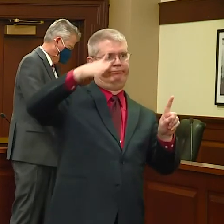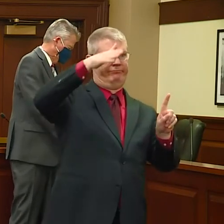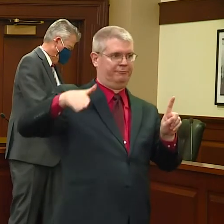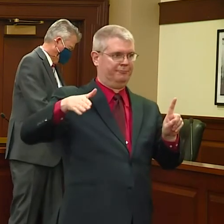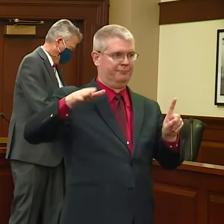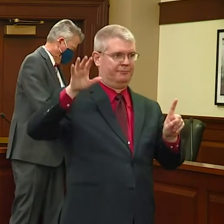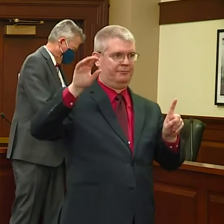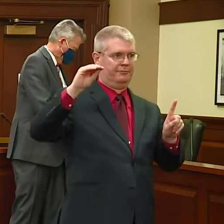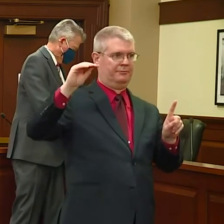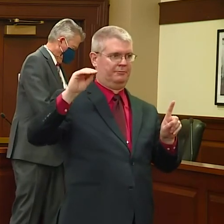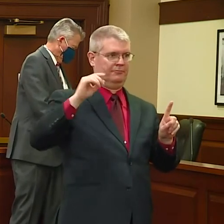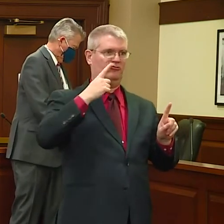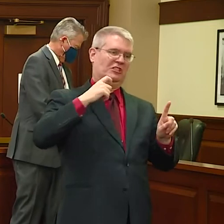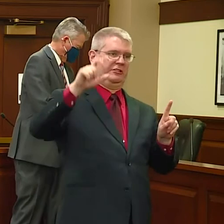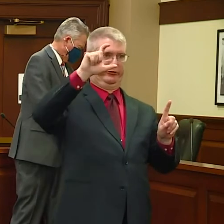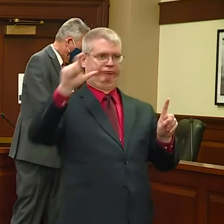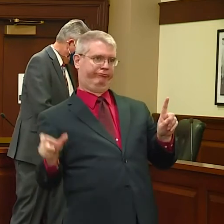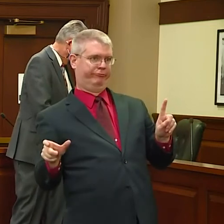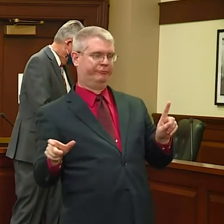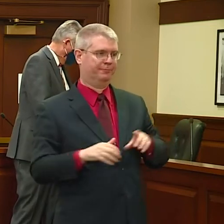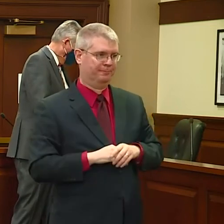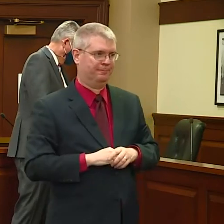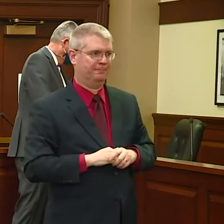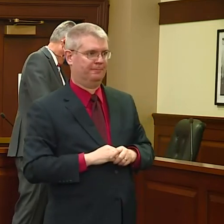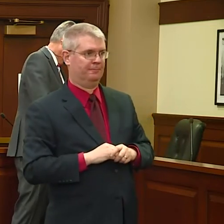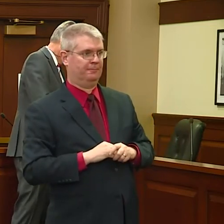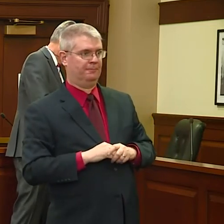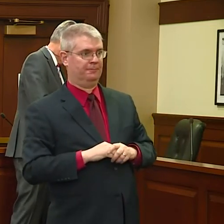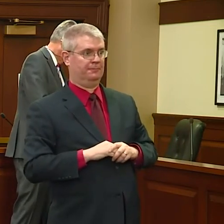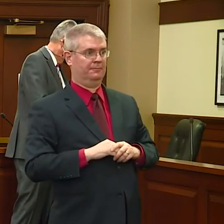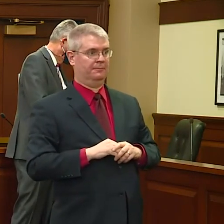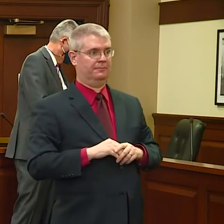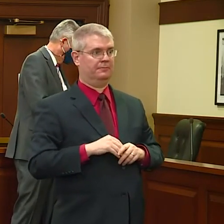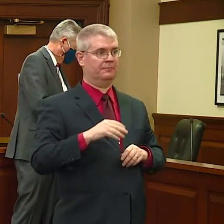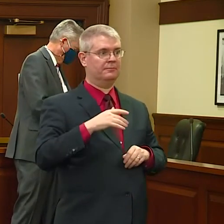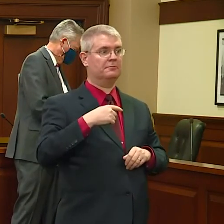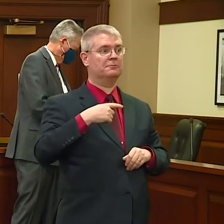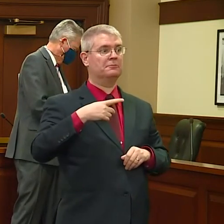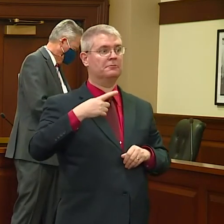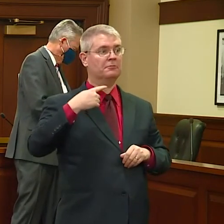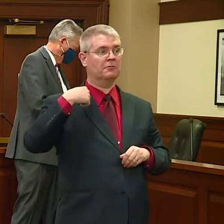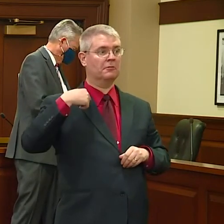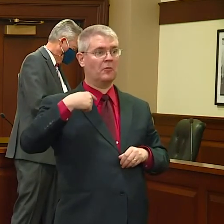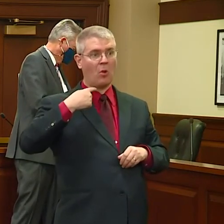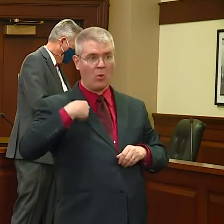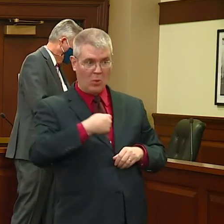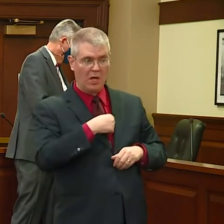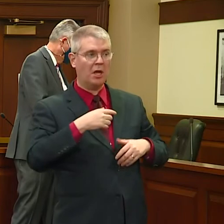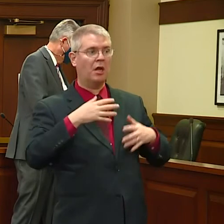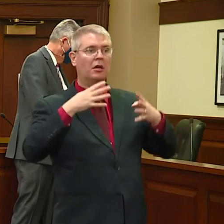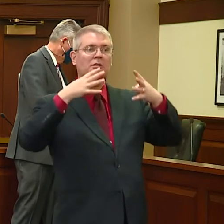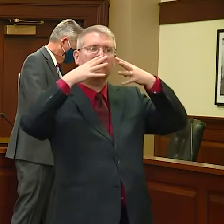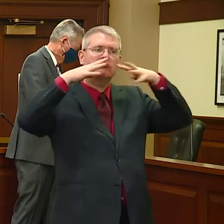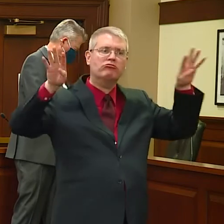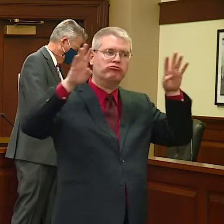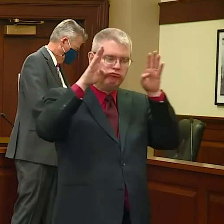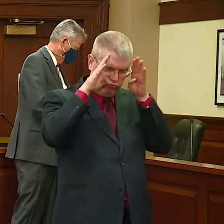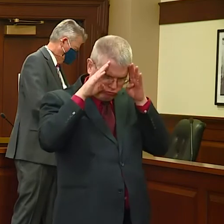thoroughly, and take those recommendations seriously. So I think we feel like we are doing everything we can within Idaho